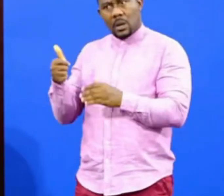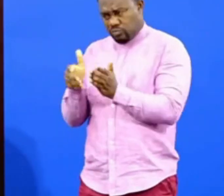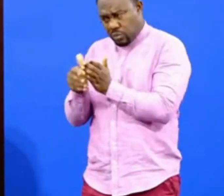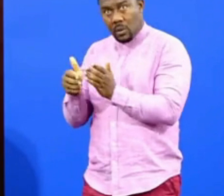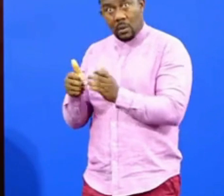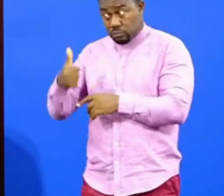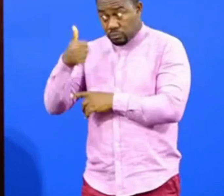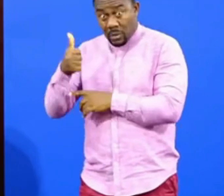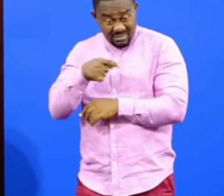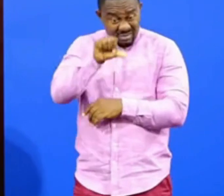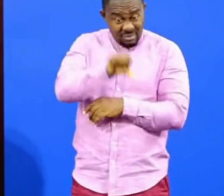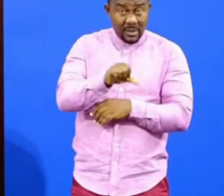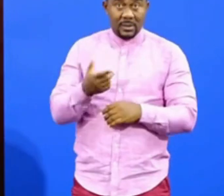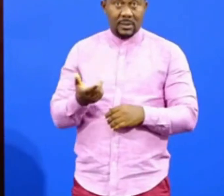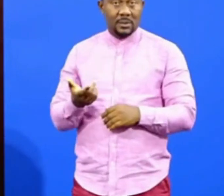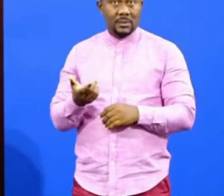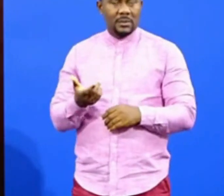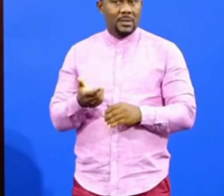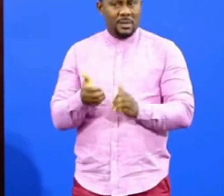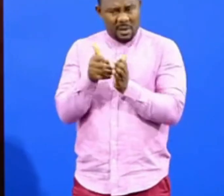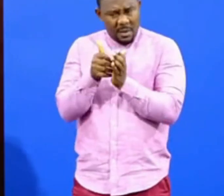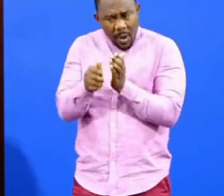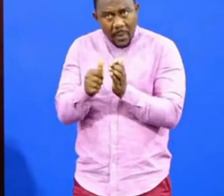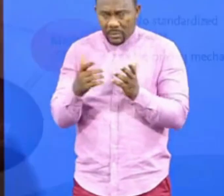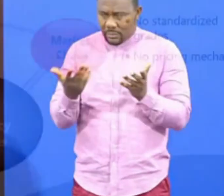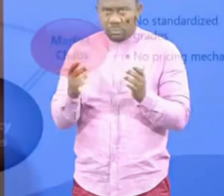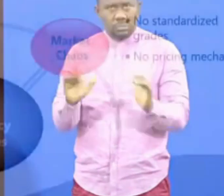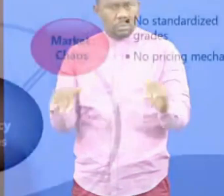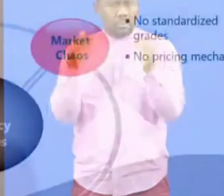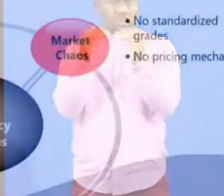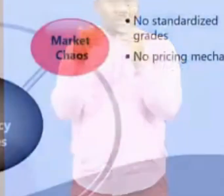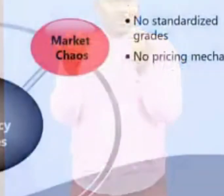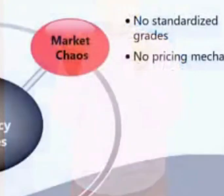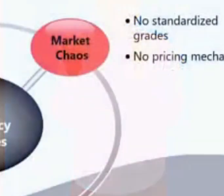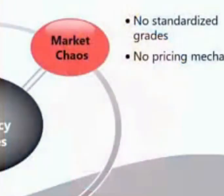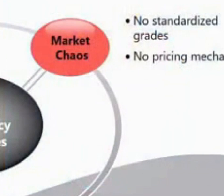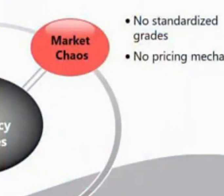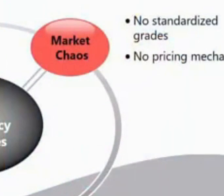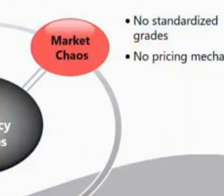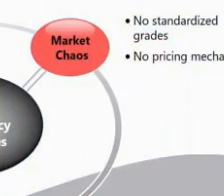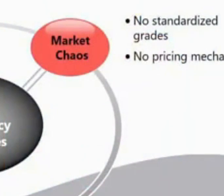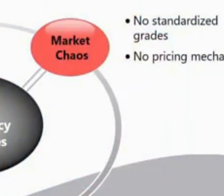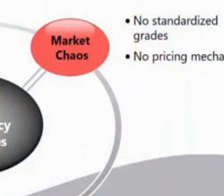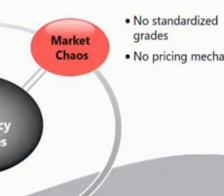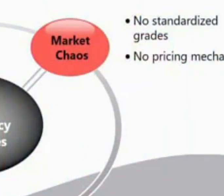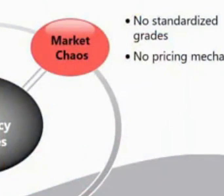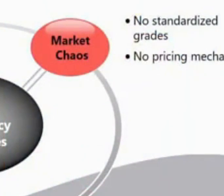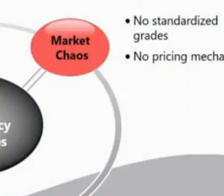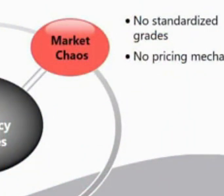maize. Something like maize is standardized. So if you're looking to produce food for infants, for babies, you want to go for good